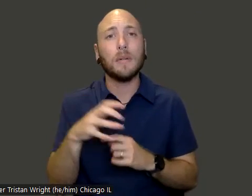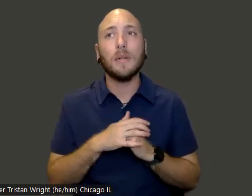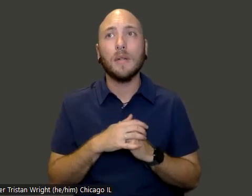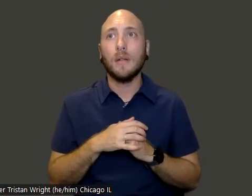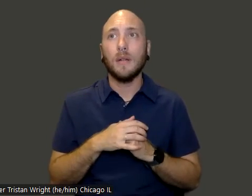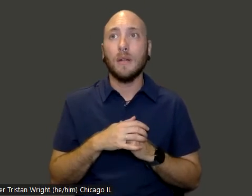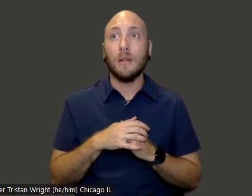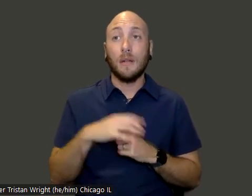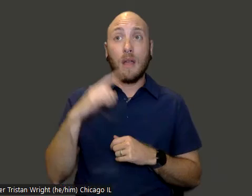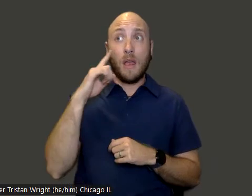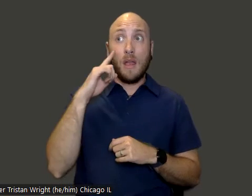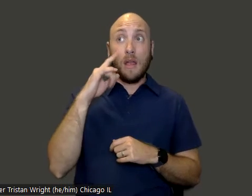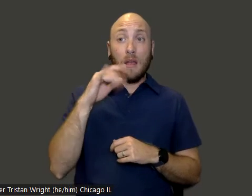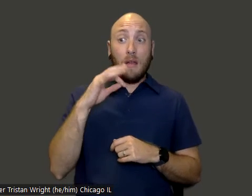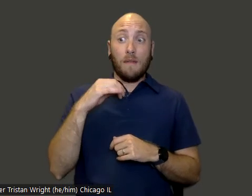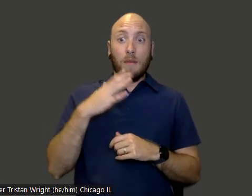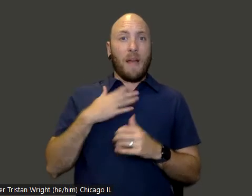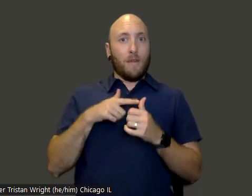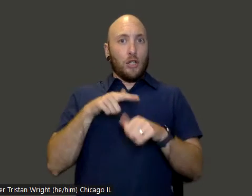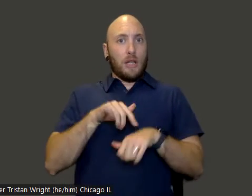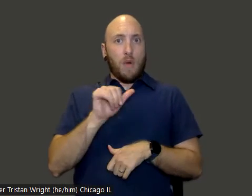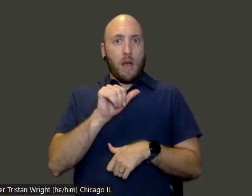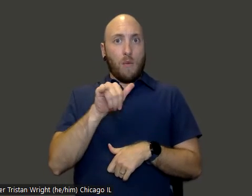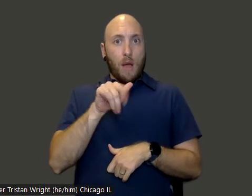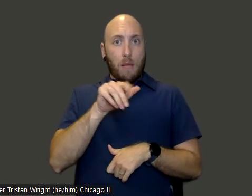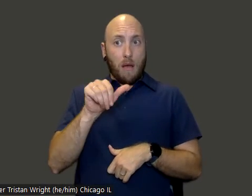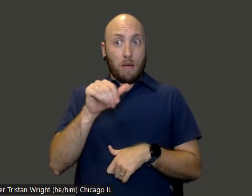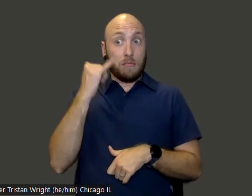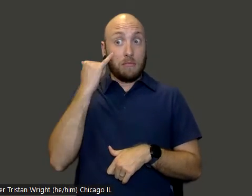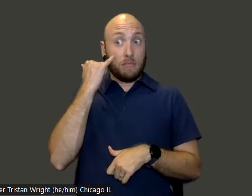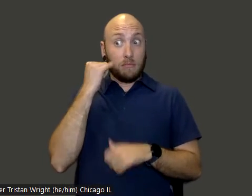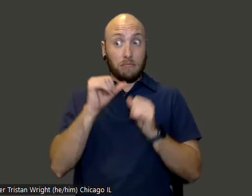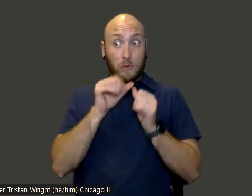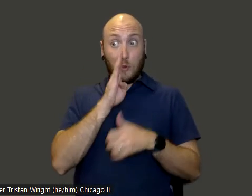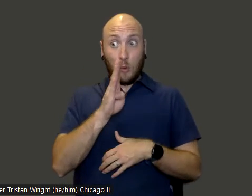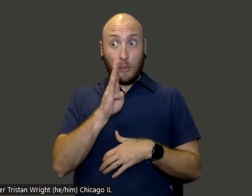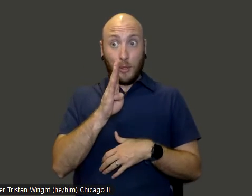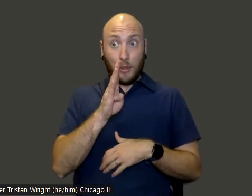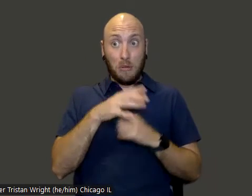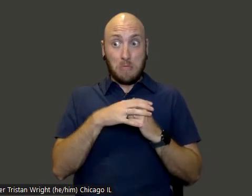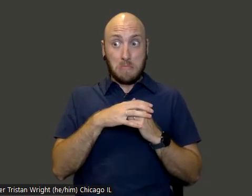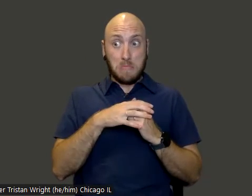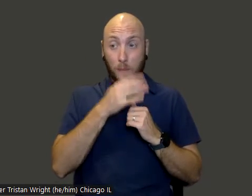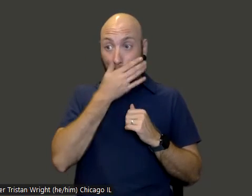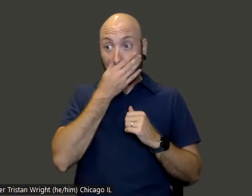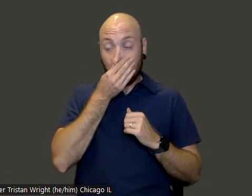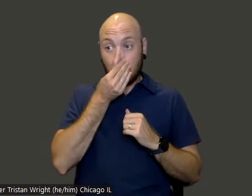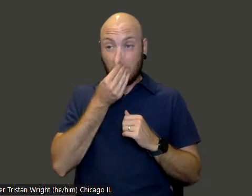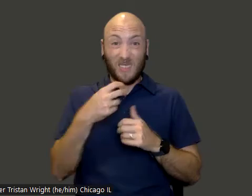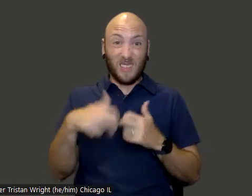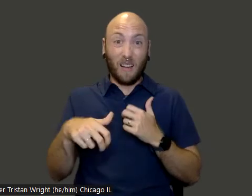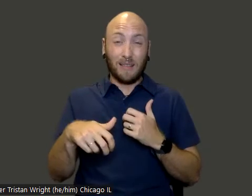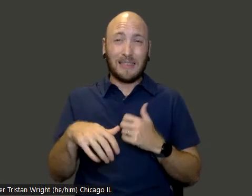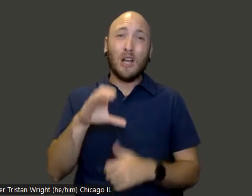my first time in YPA, I'd have a lot more time. But COVID was rough. And I married my co-chair from my YPA committee.